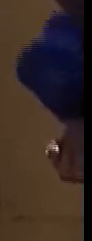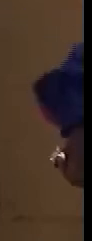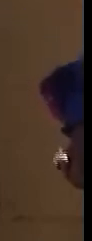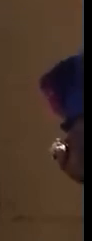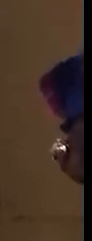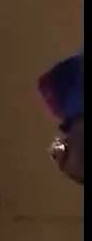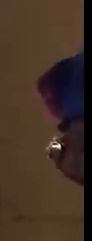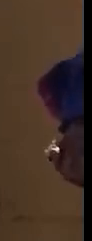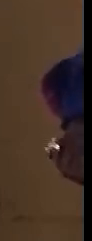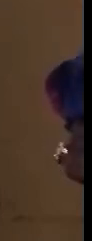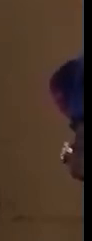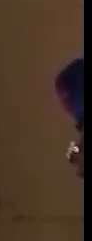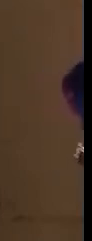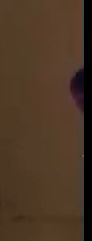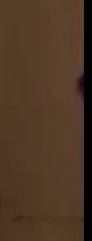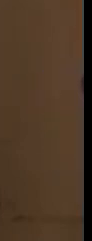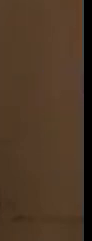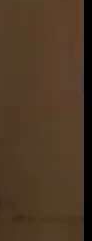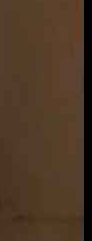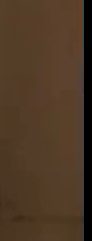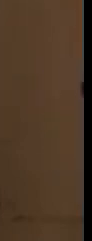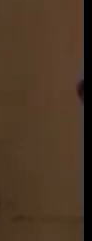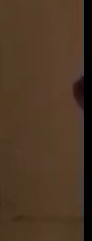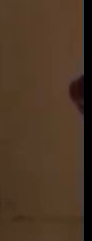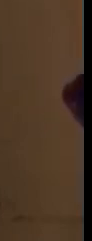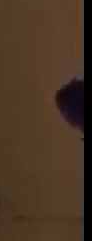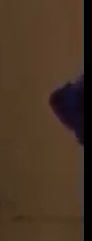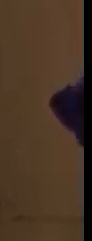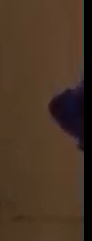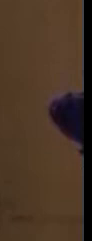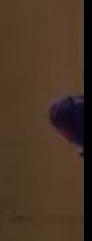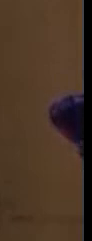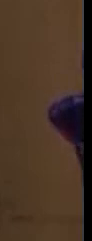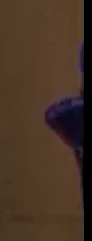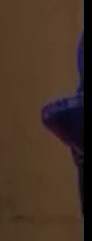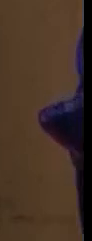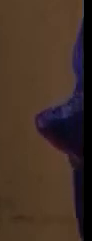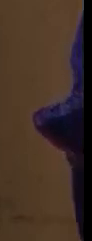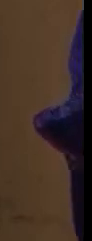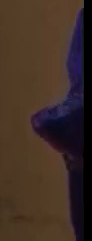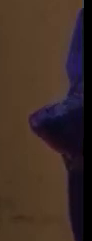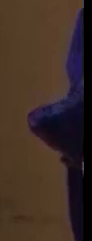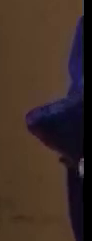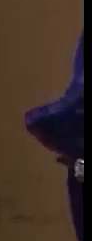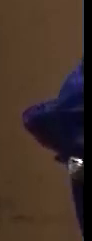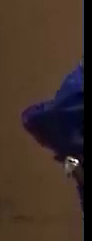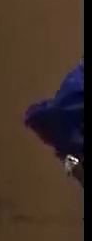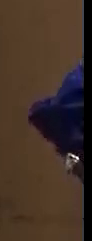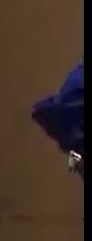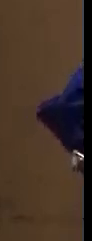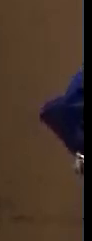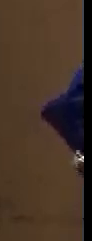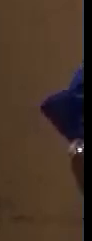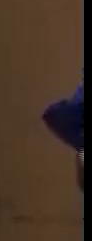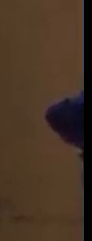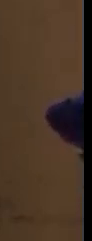Number two, irrigation equipment are expensive to what? To purchase and maintain. Most of these irrigation systems, they are